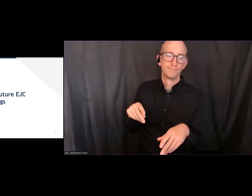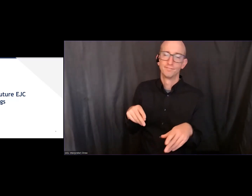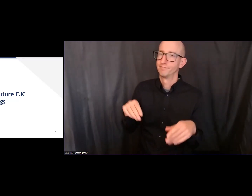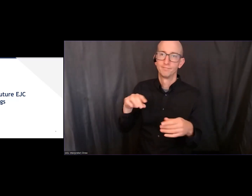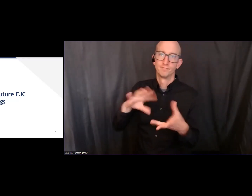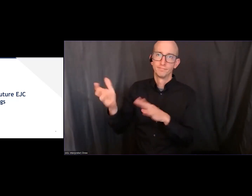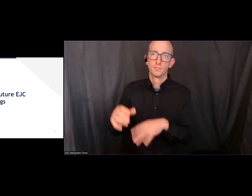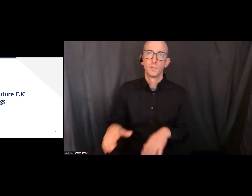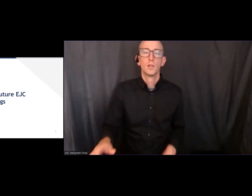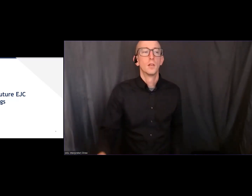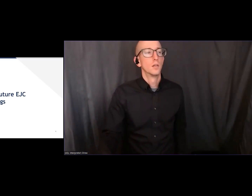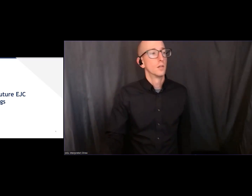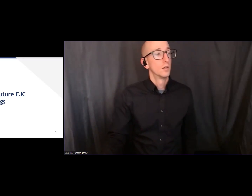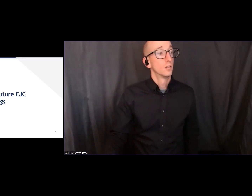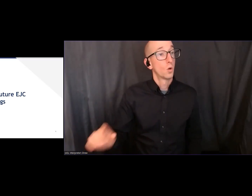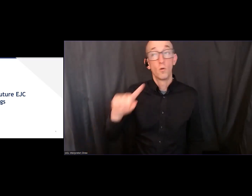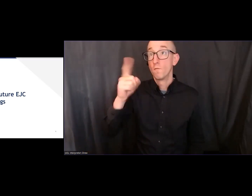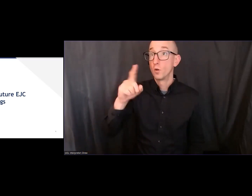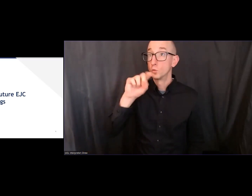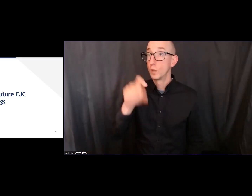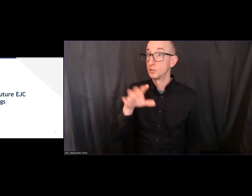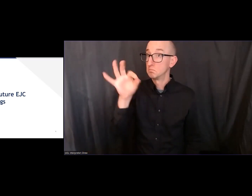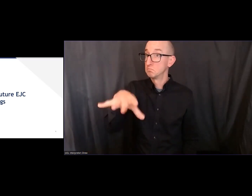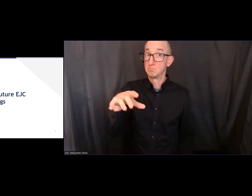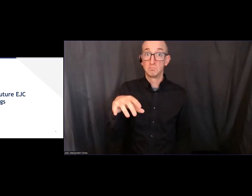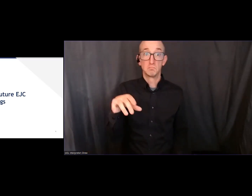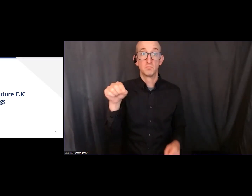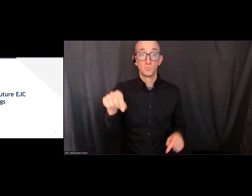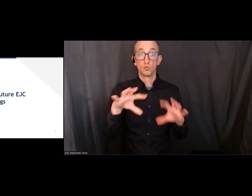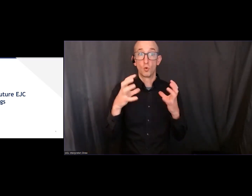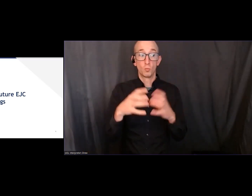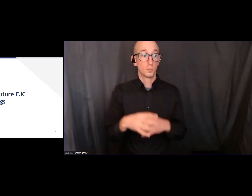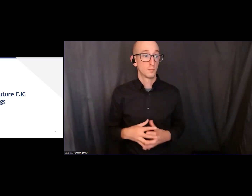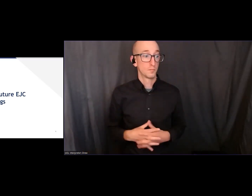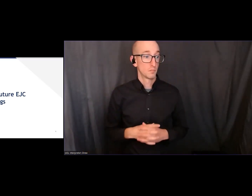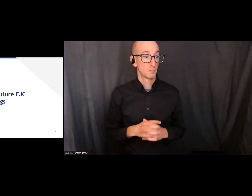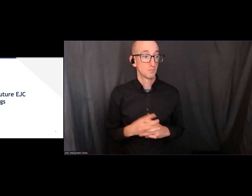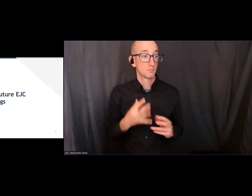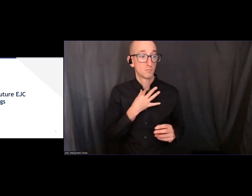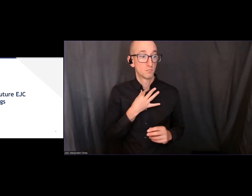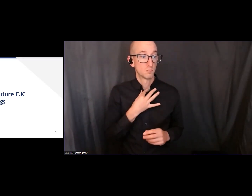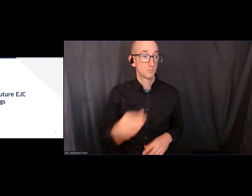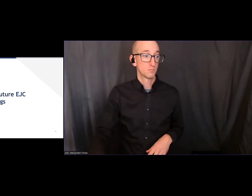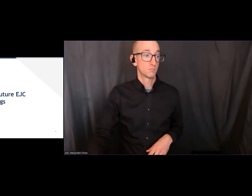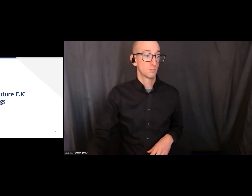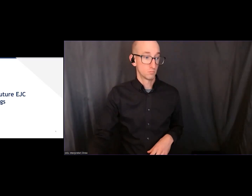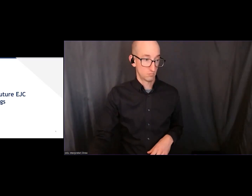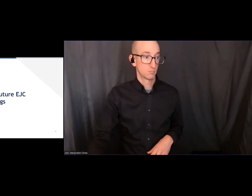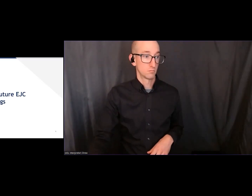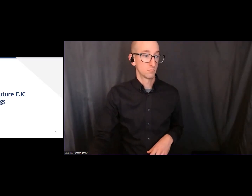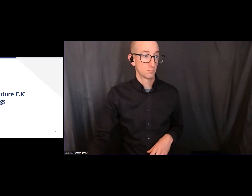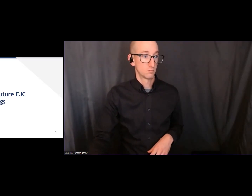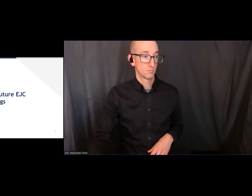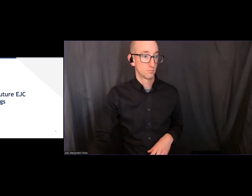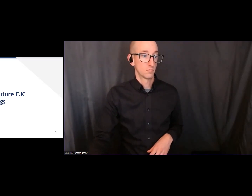first question I guess I want to pose to the group is, do we want, let's talk about how